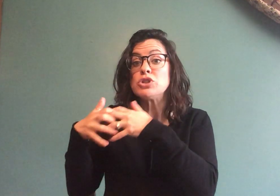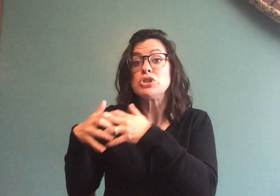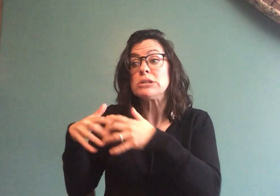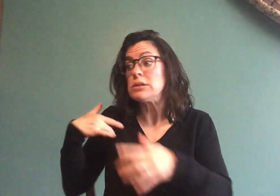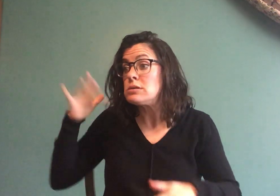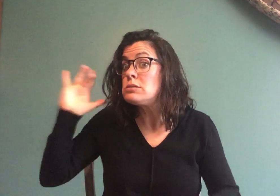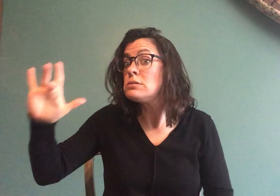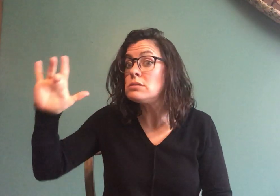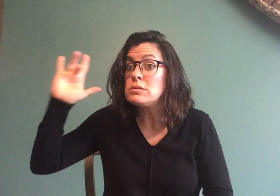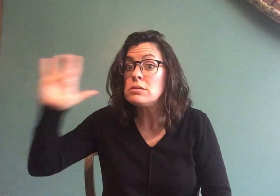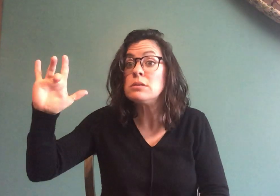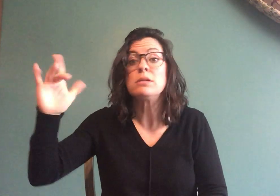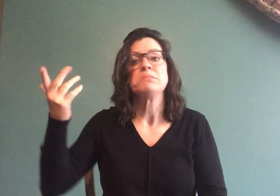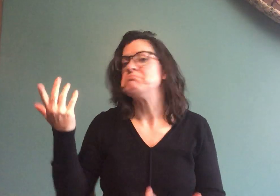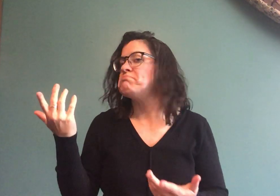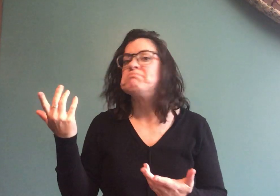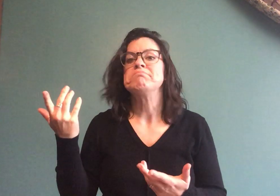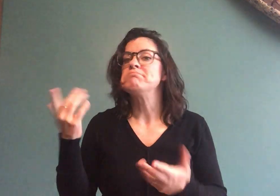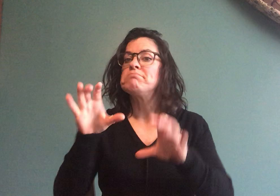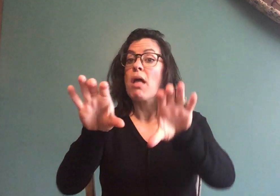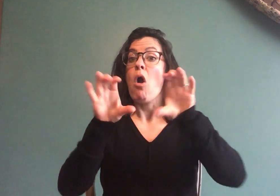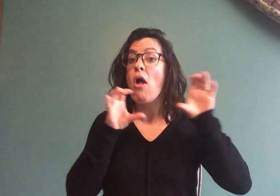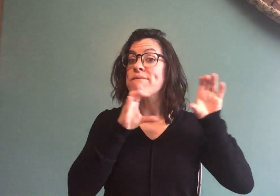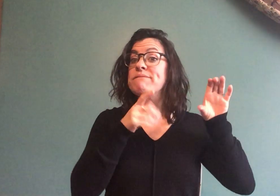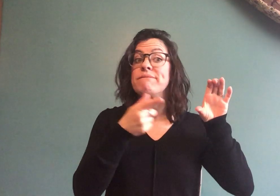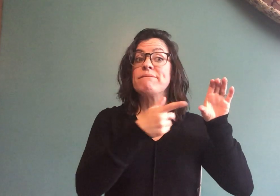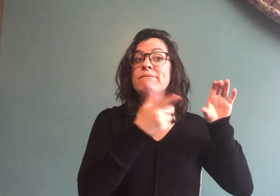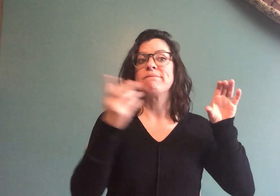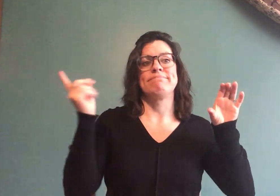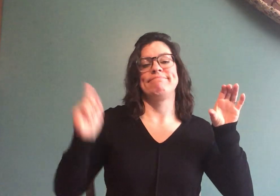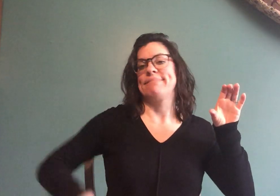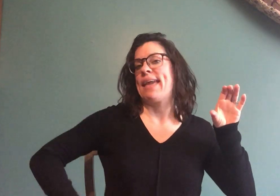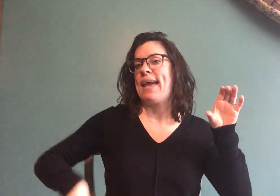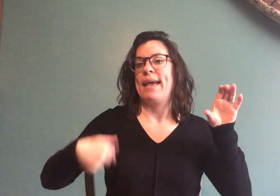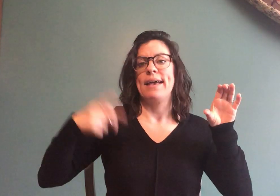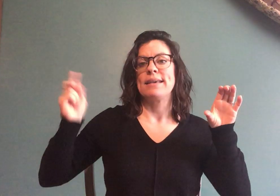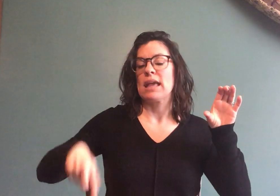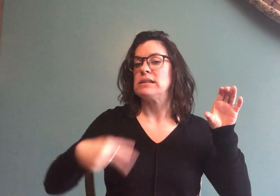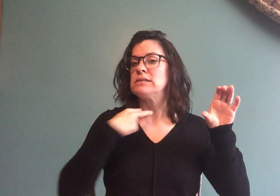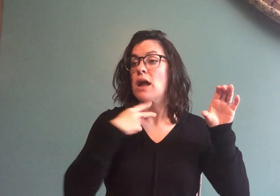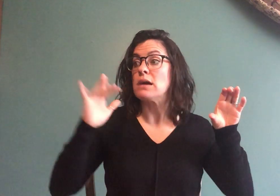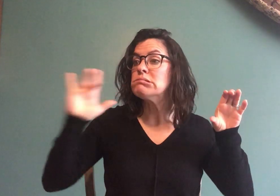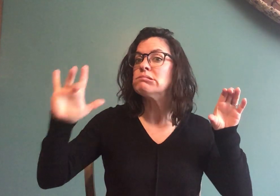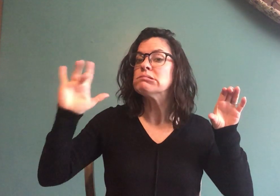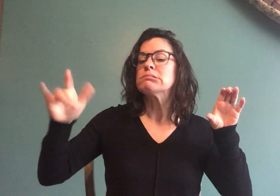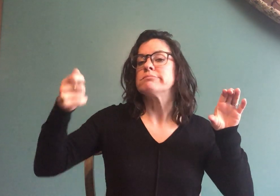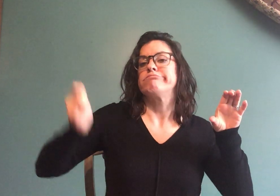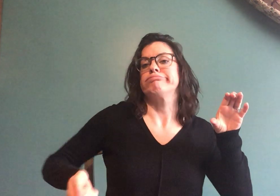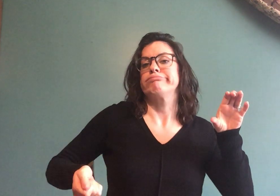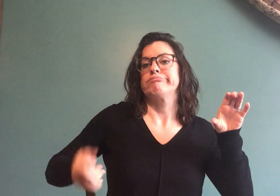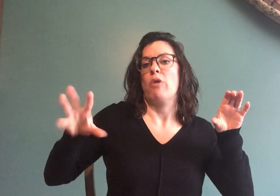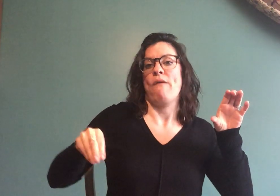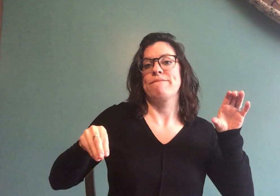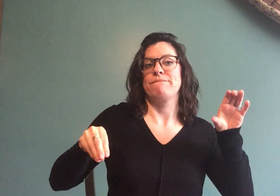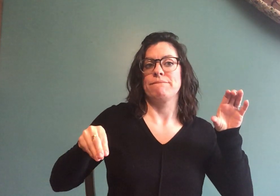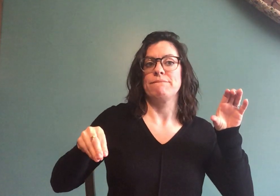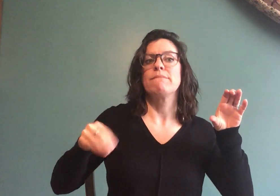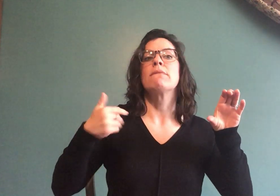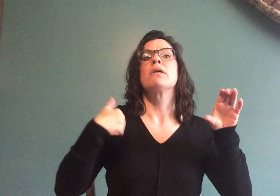even be able to turn this motor on if that guard was off. That's called an interlock. All right, you're not required to remember that word, but it's